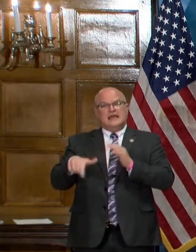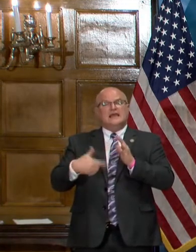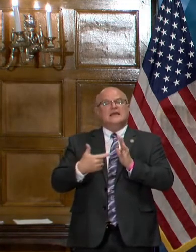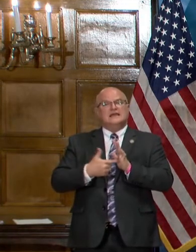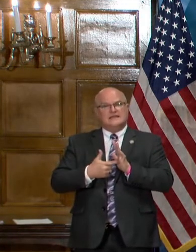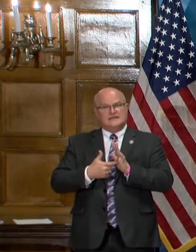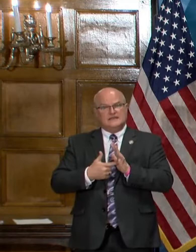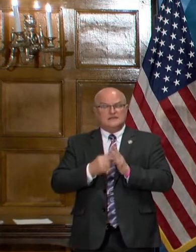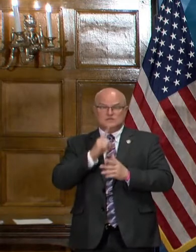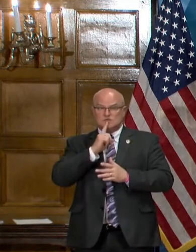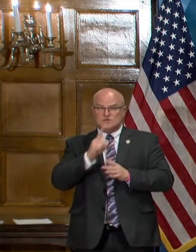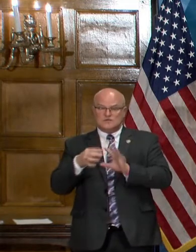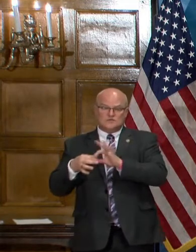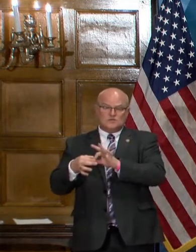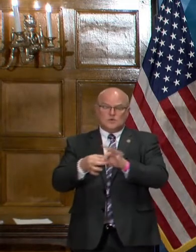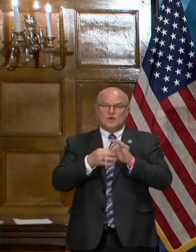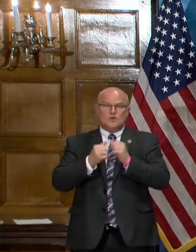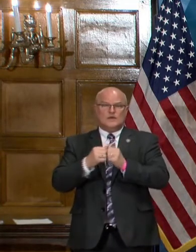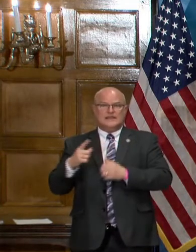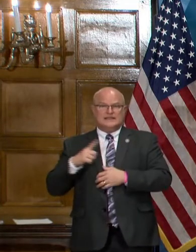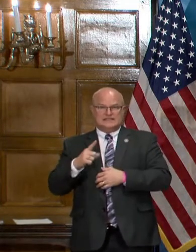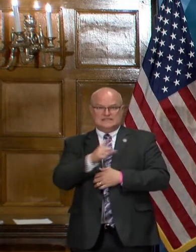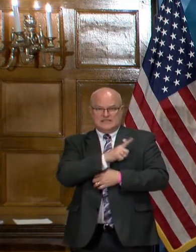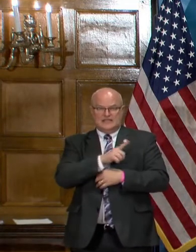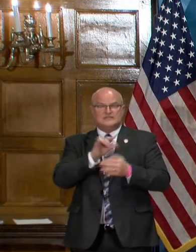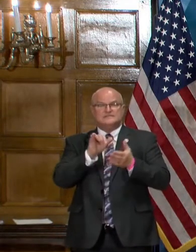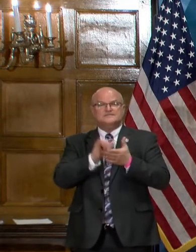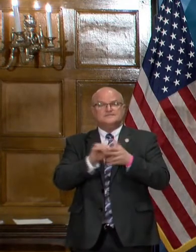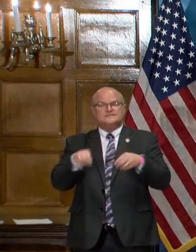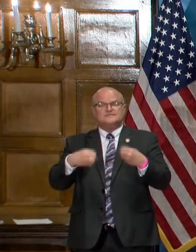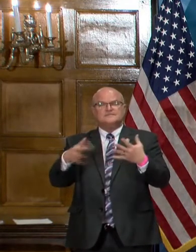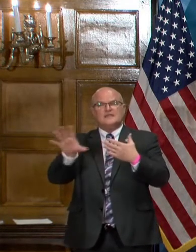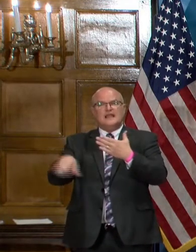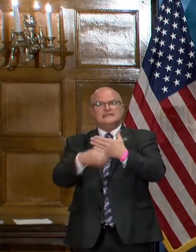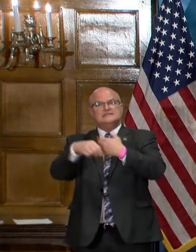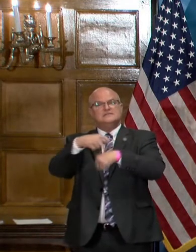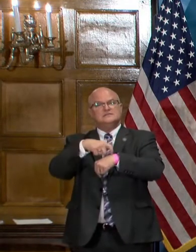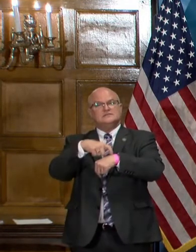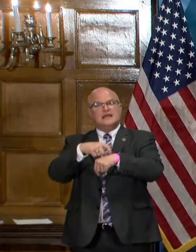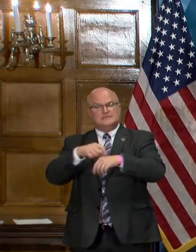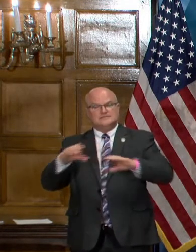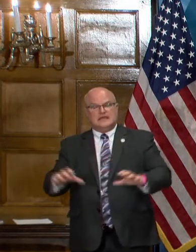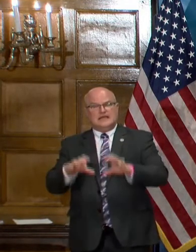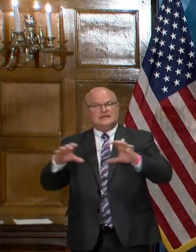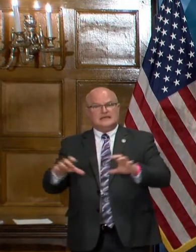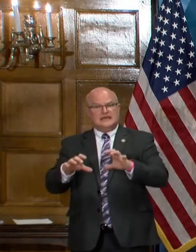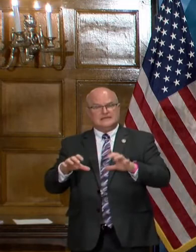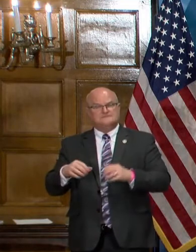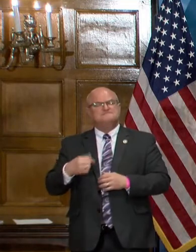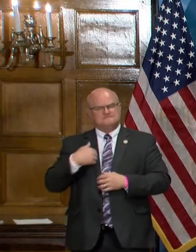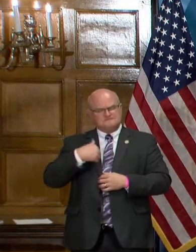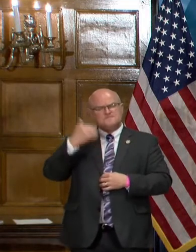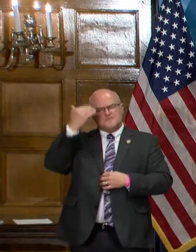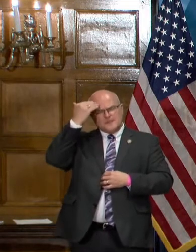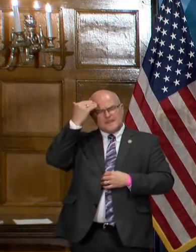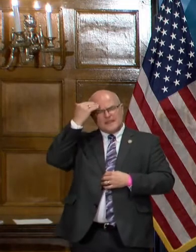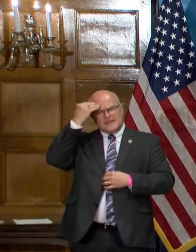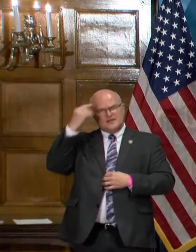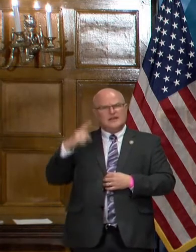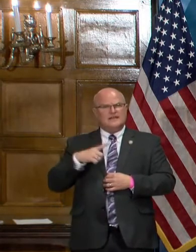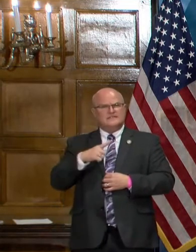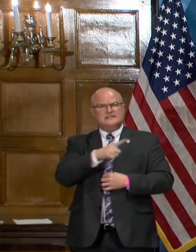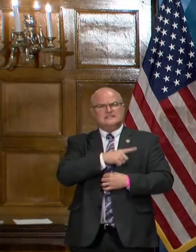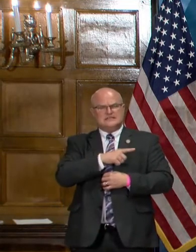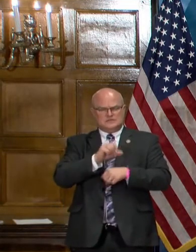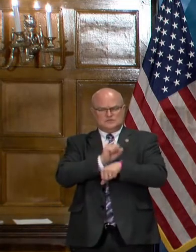is really in coordination with the legislature that gives them additional time to act. I know that there is legislation